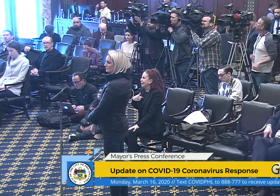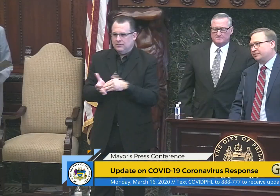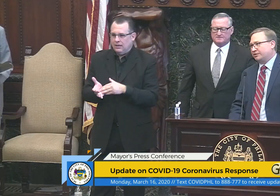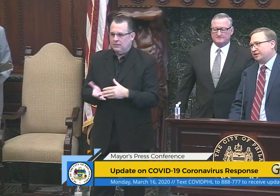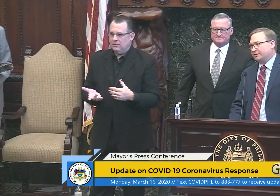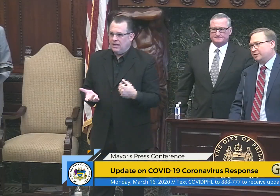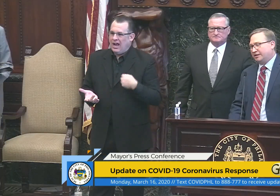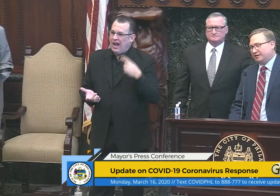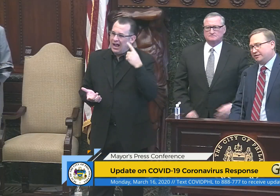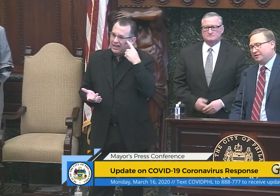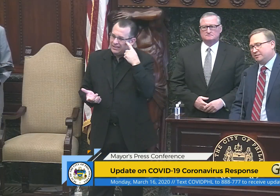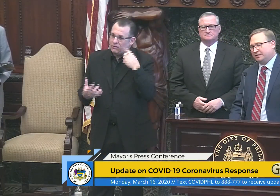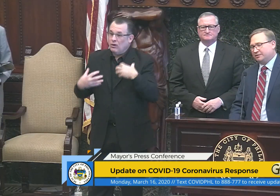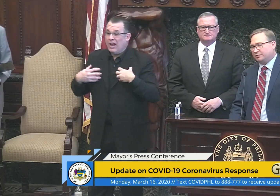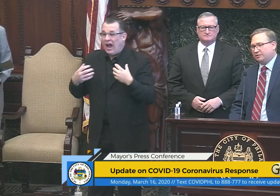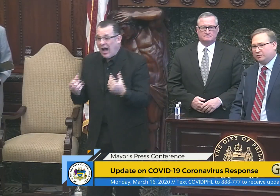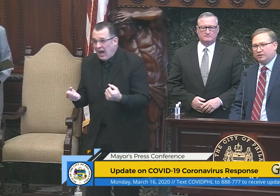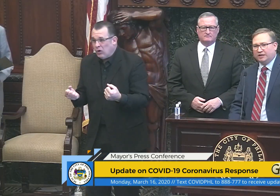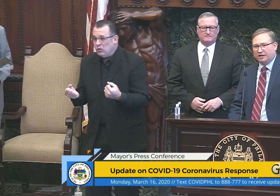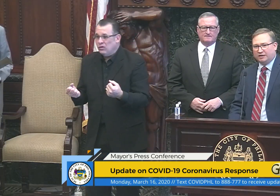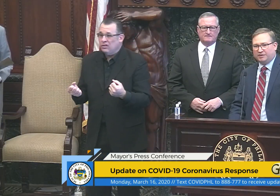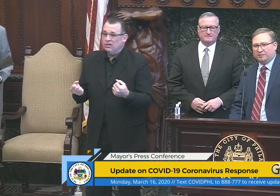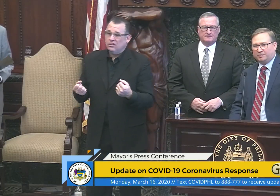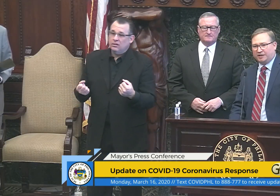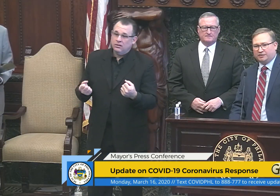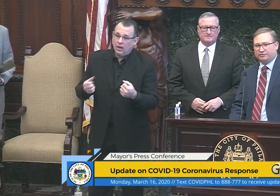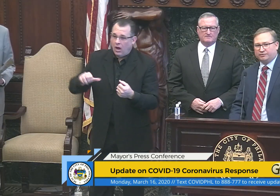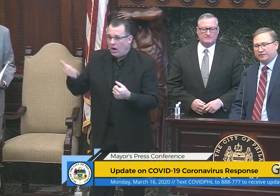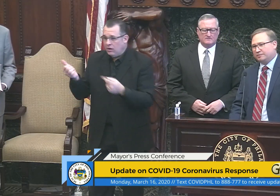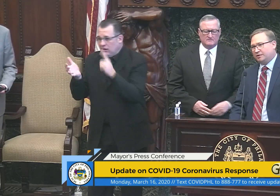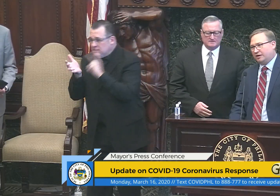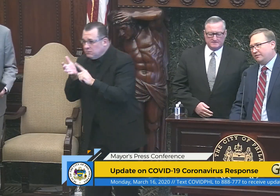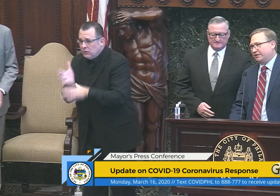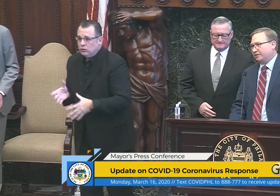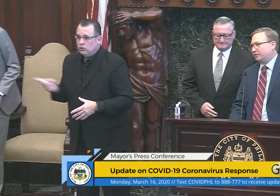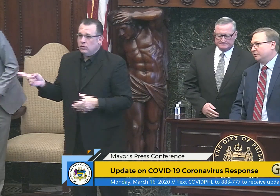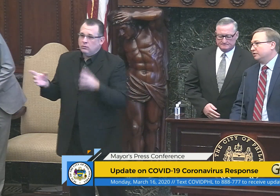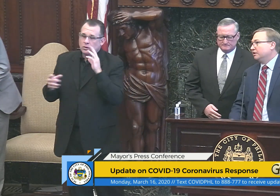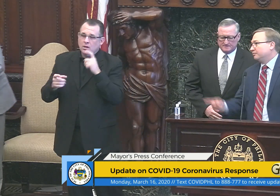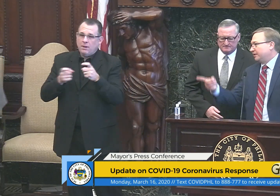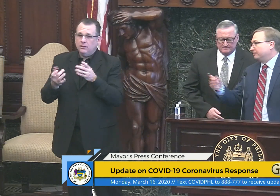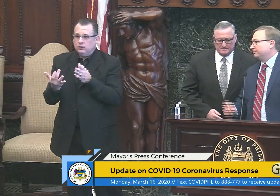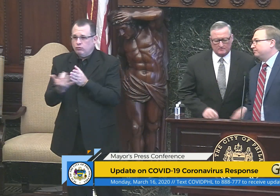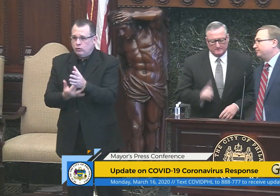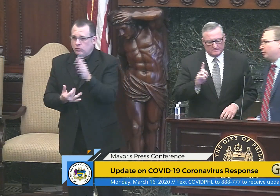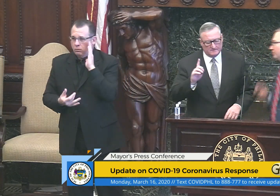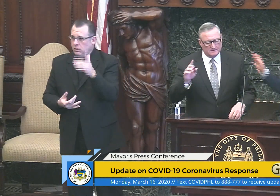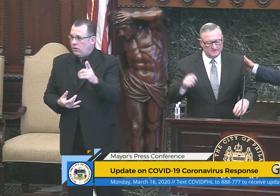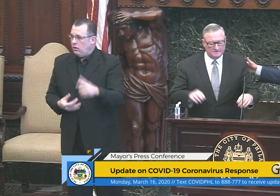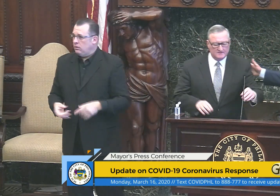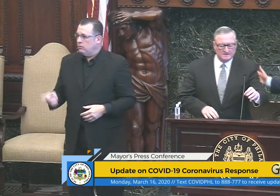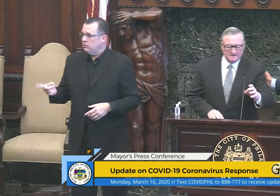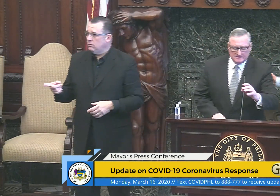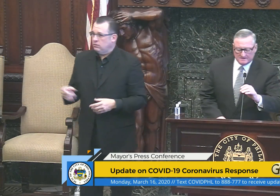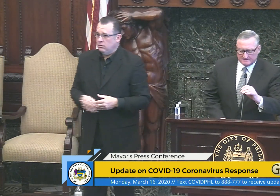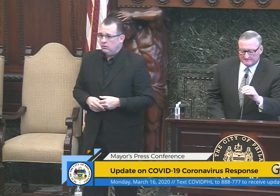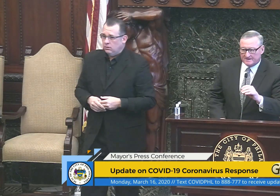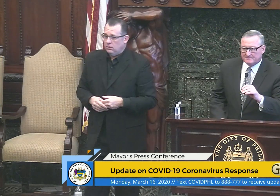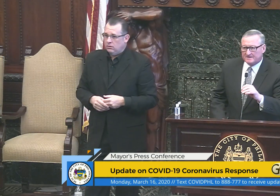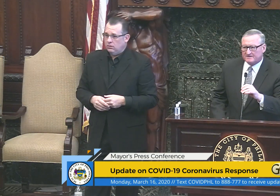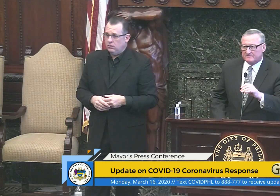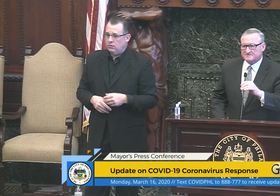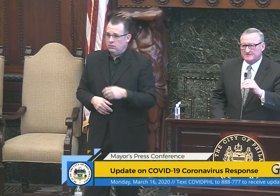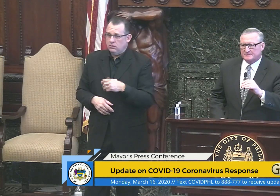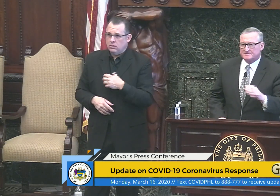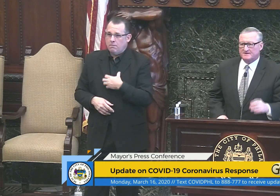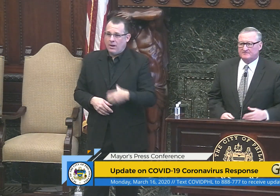health inspectors and our L&I inspectors, we will be able to manage through this fairly well. Ma'am? Yeah.